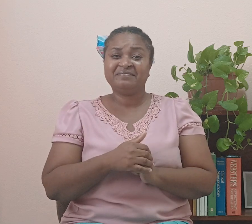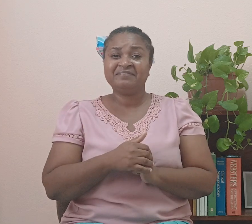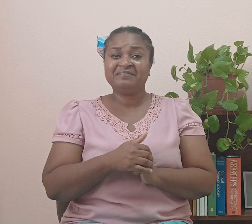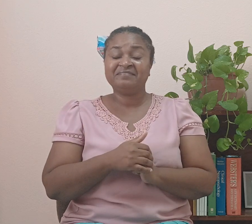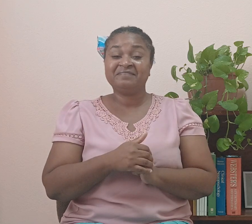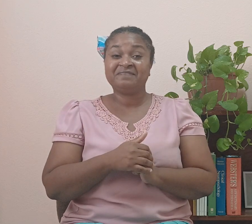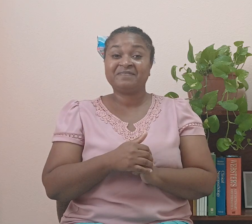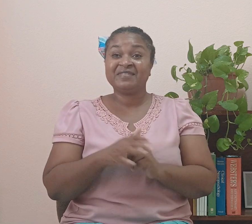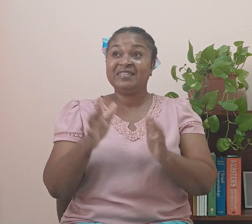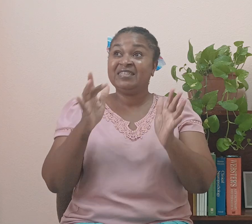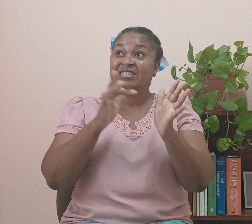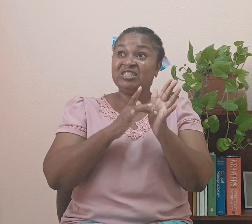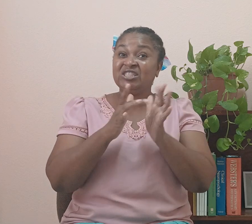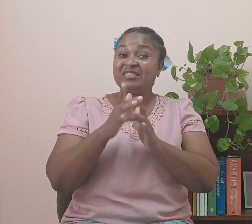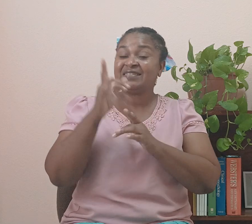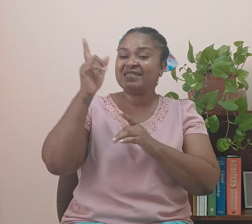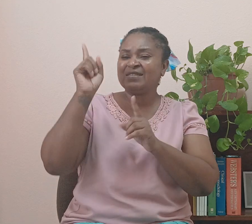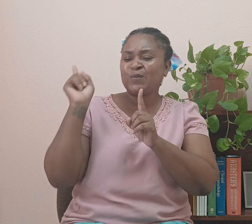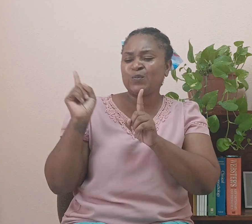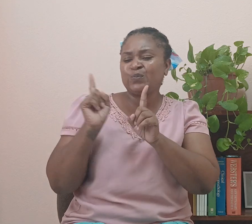Jesus is with me through the storms of life.